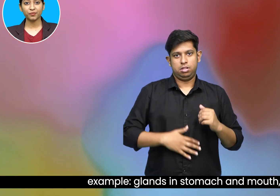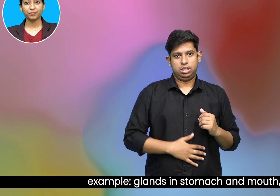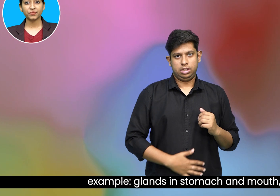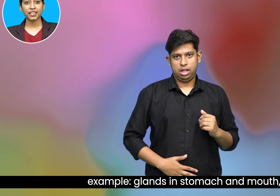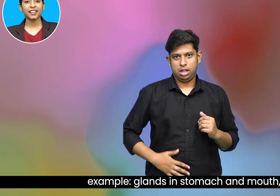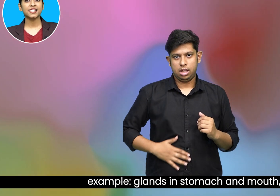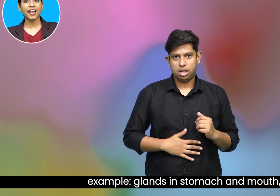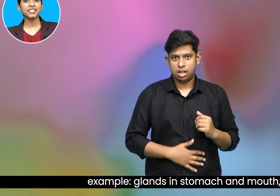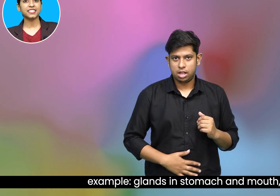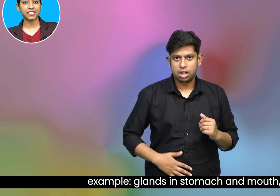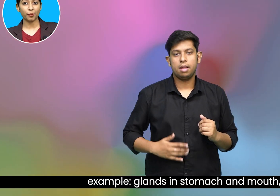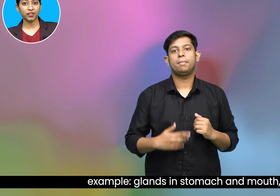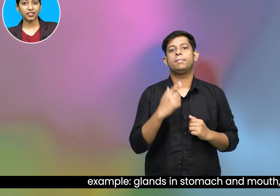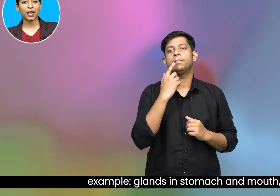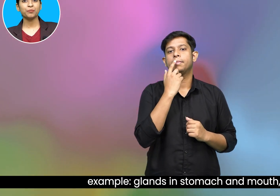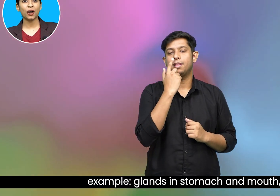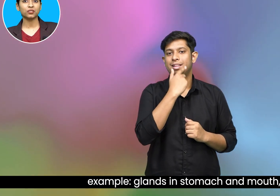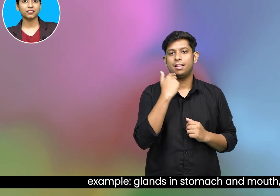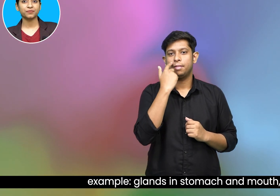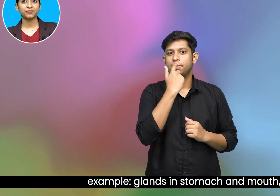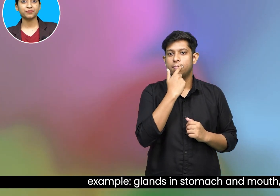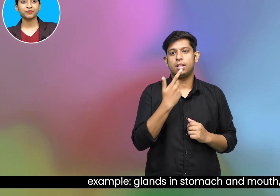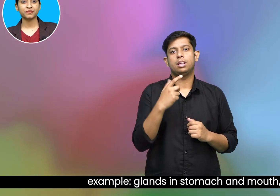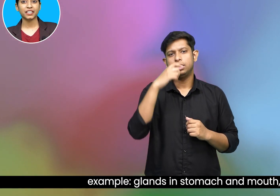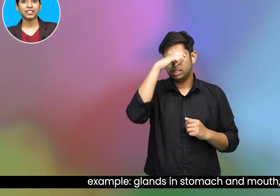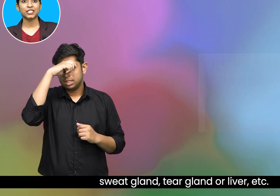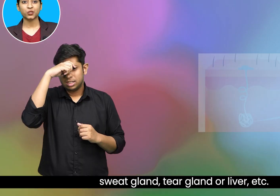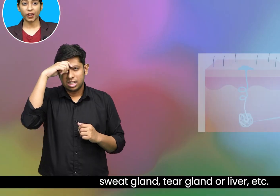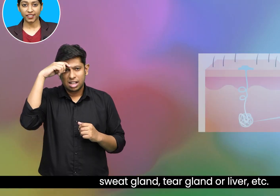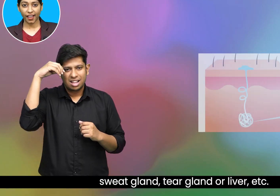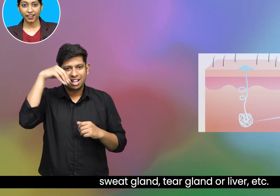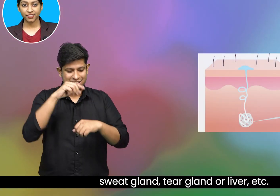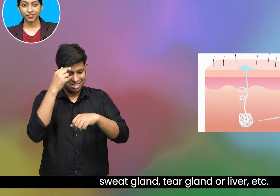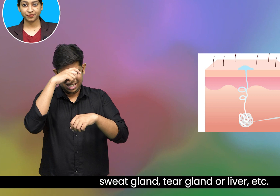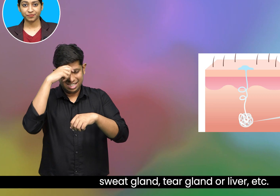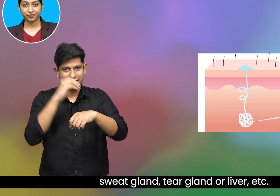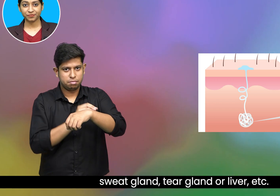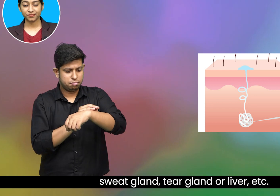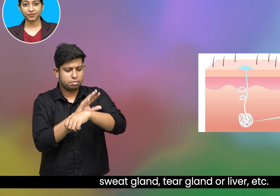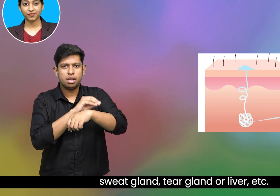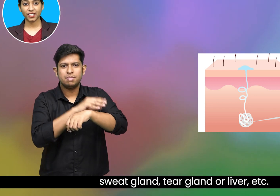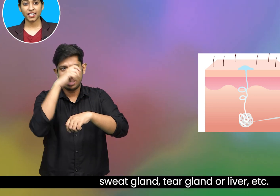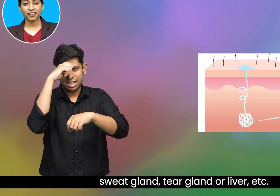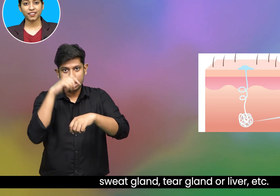Example, gland in stomach and mouth, sweat gland,